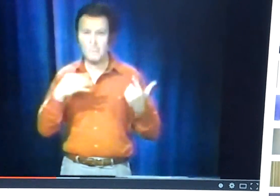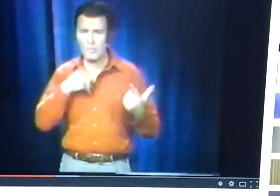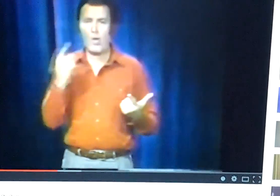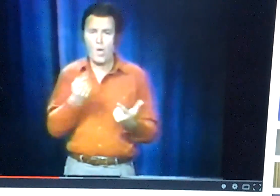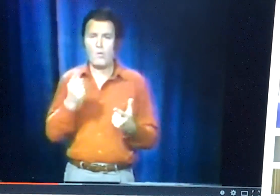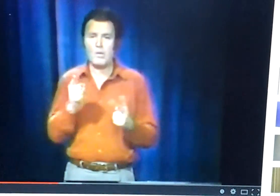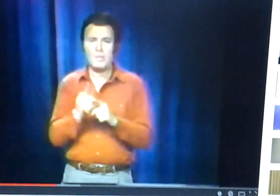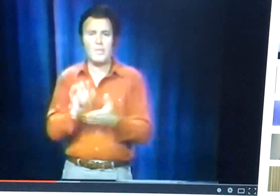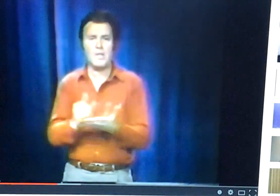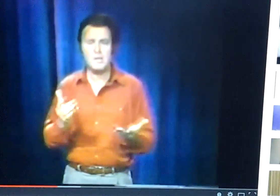I don't